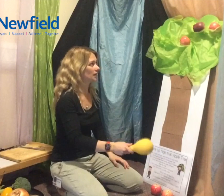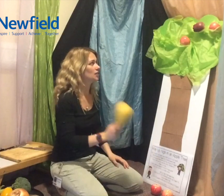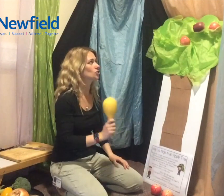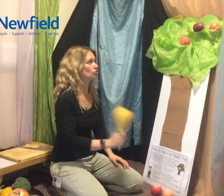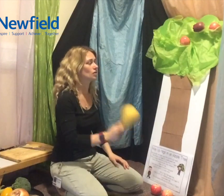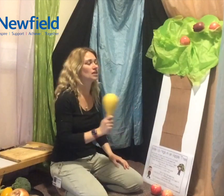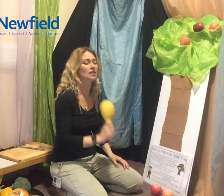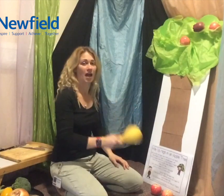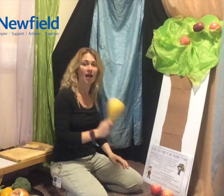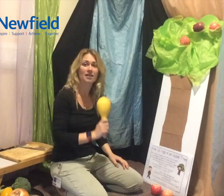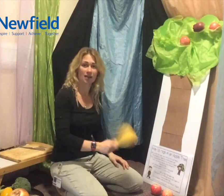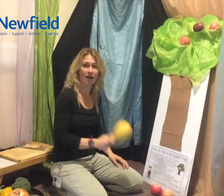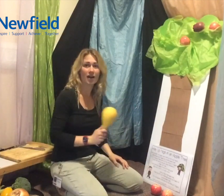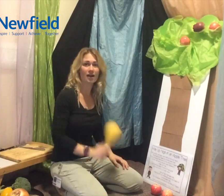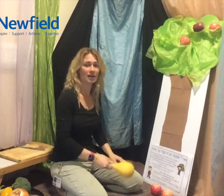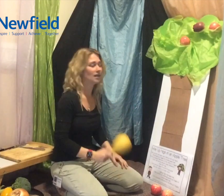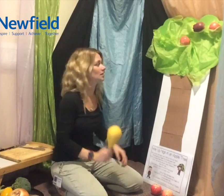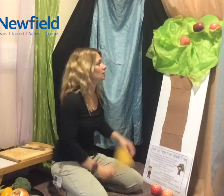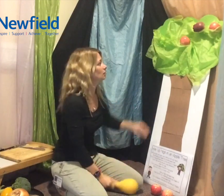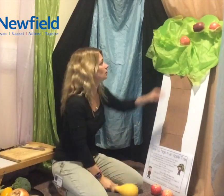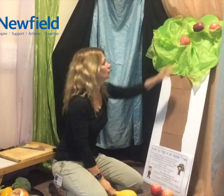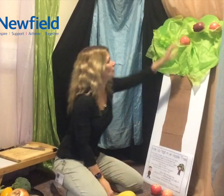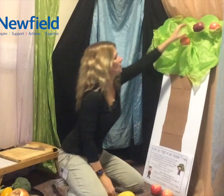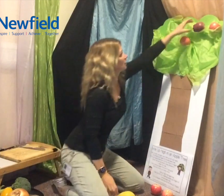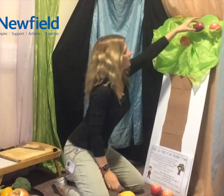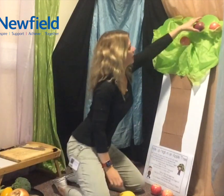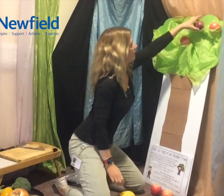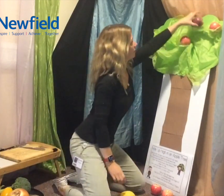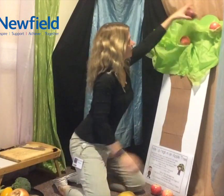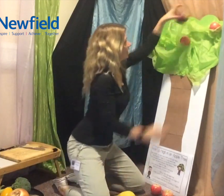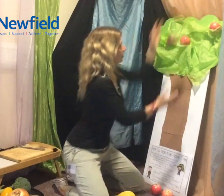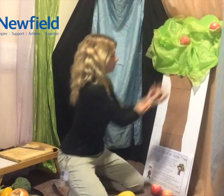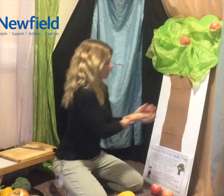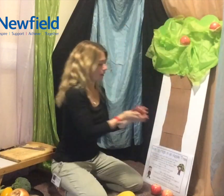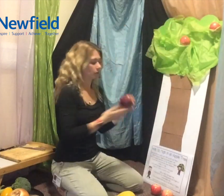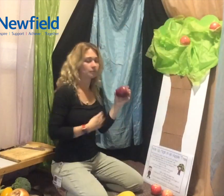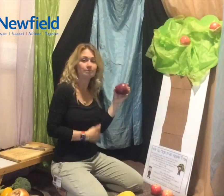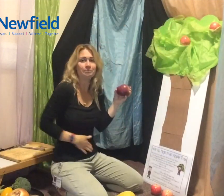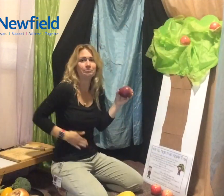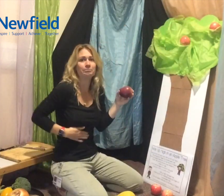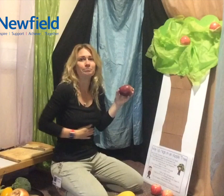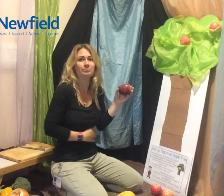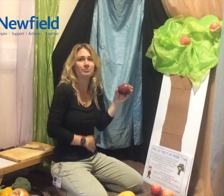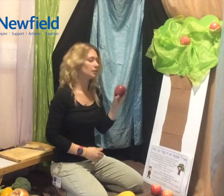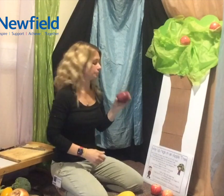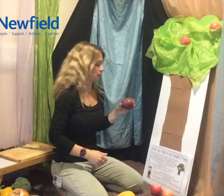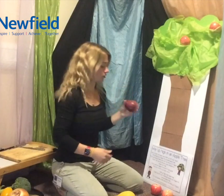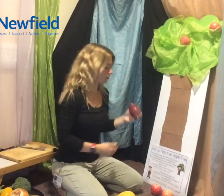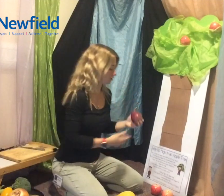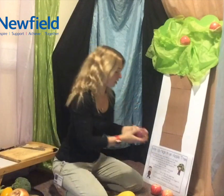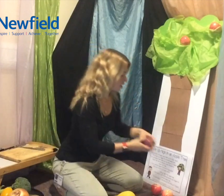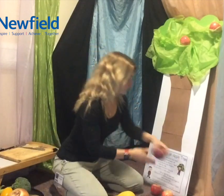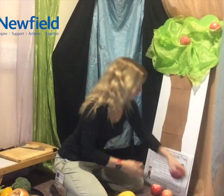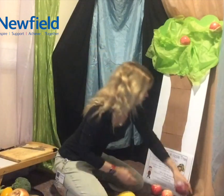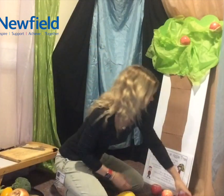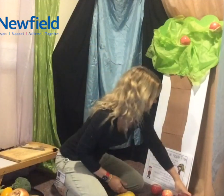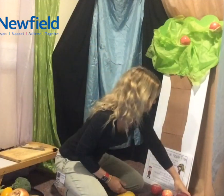that tree as hard as I could. Down came an apple, it was good. Way